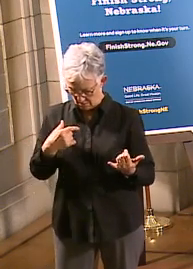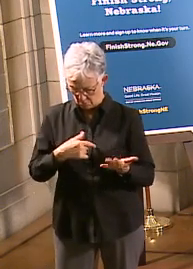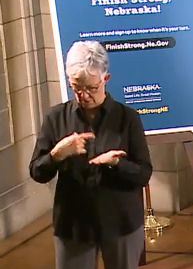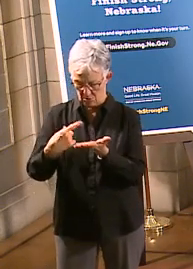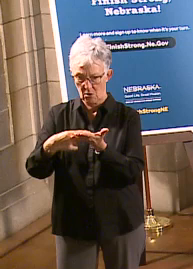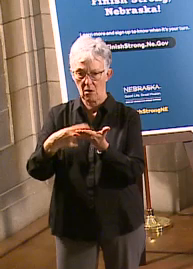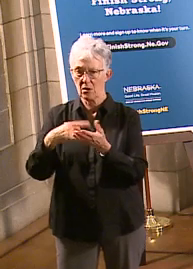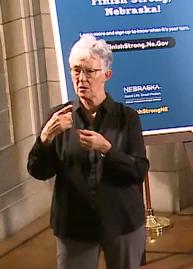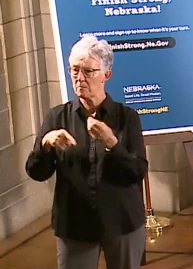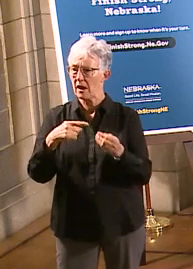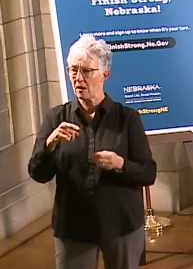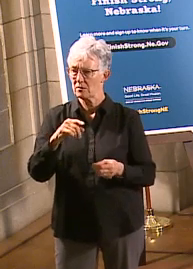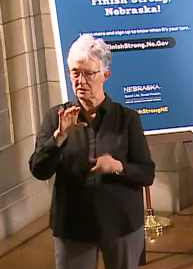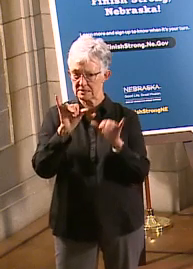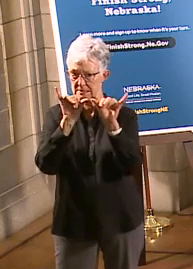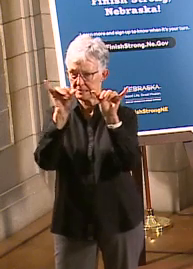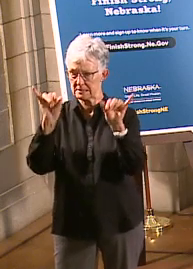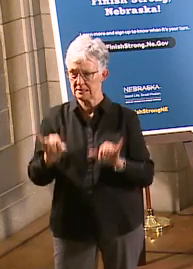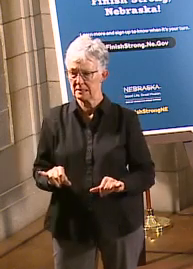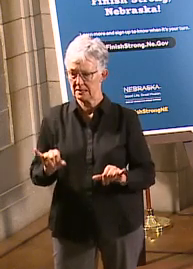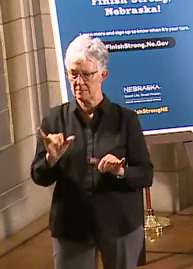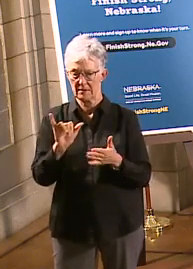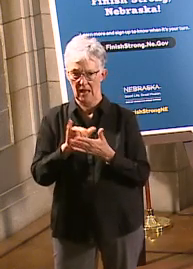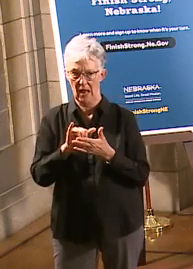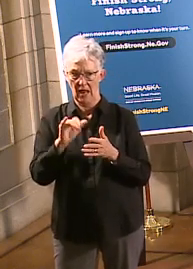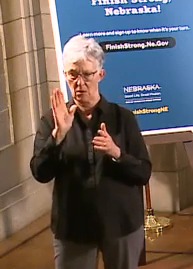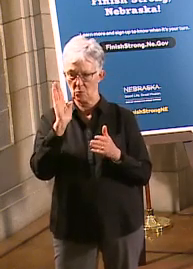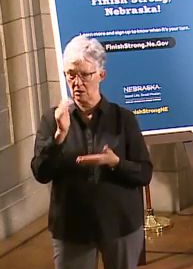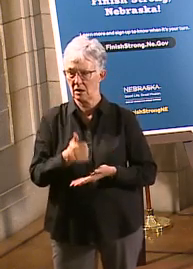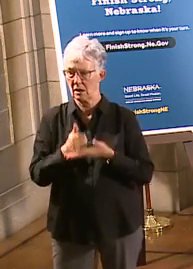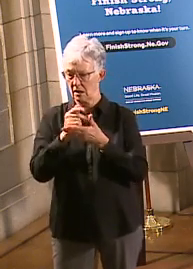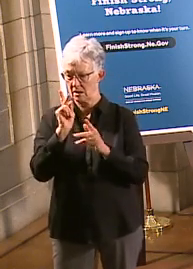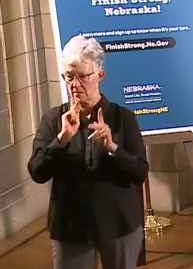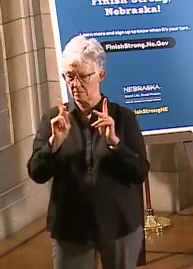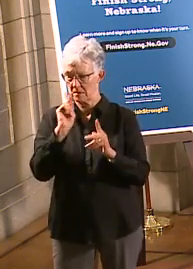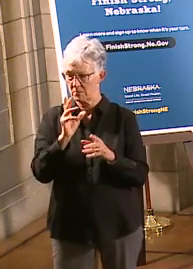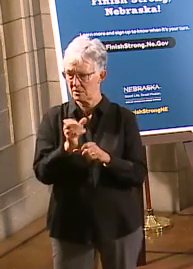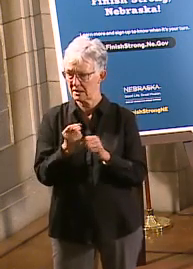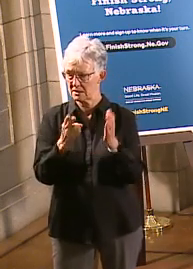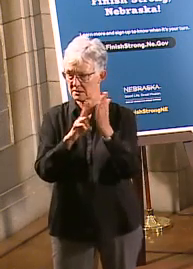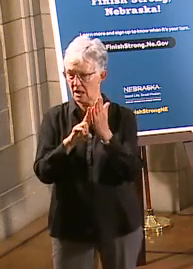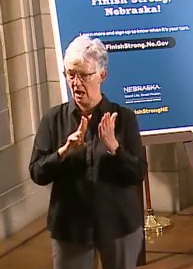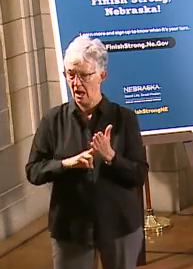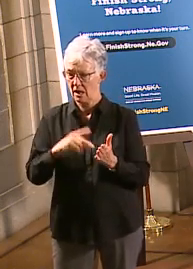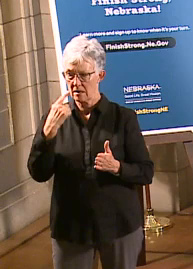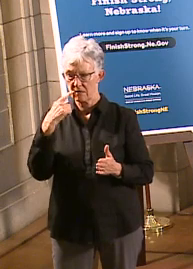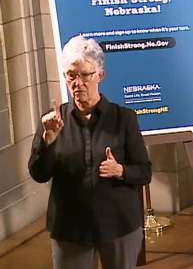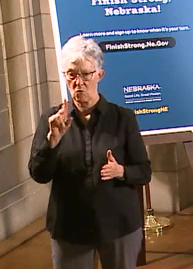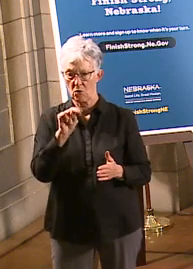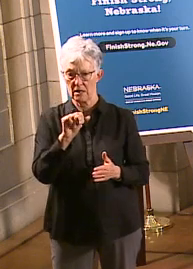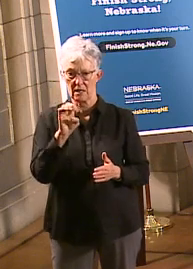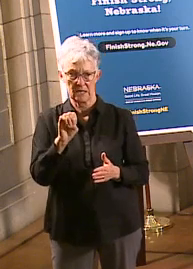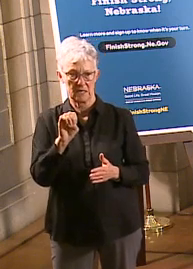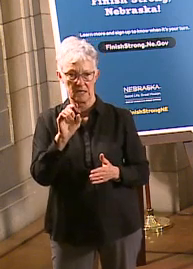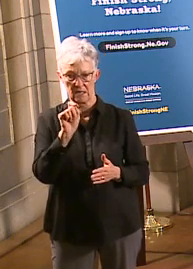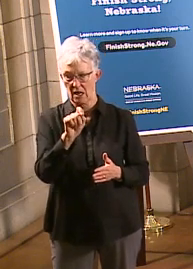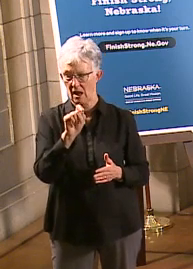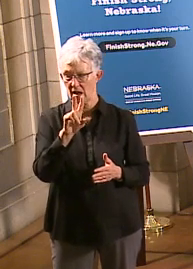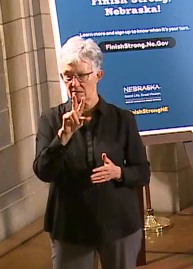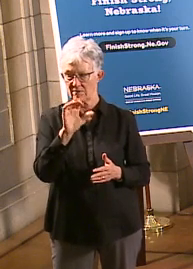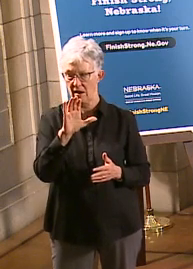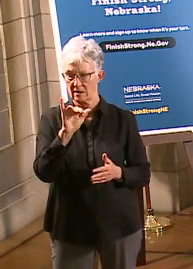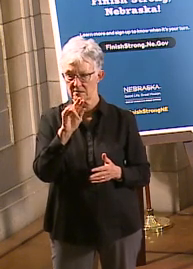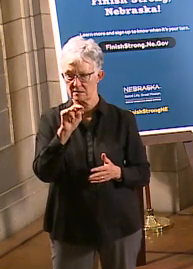is creating to be able to help not only get people signed up through vaccinate.ne.gov, but also will be used for scheduling and